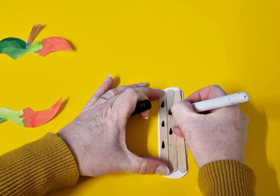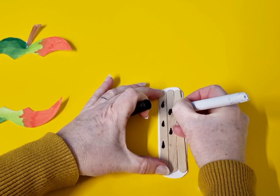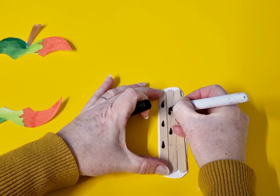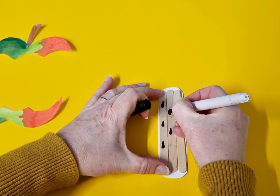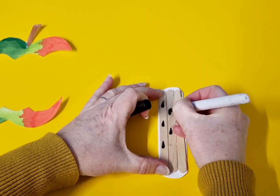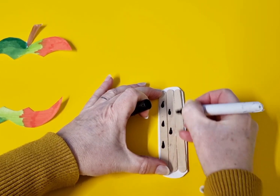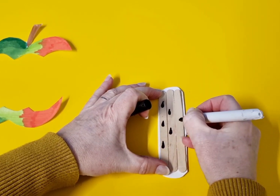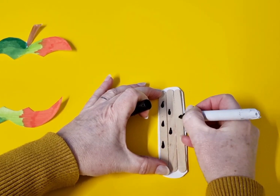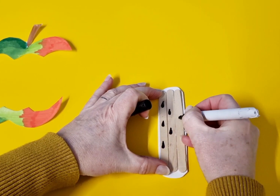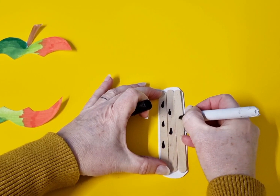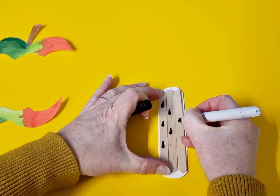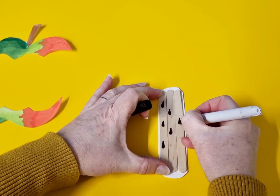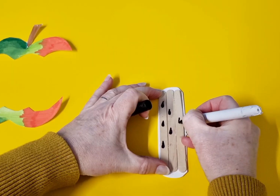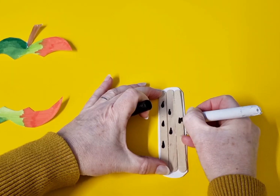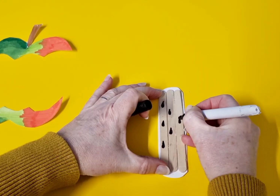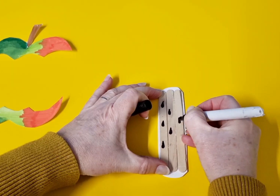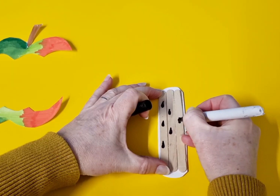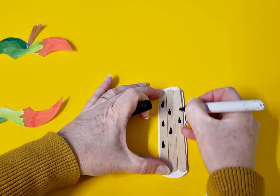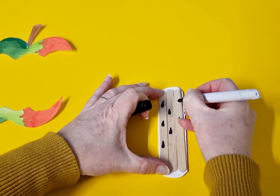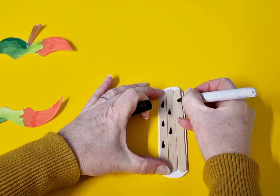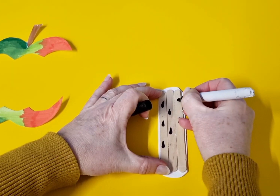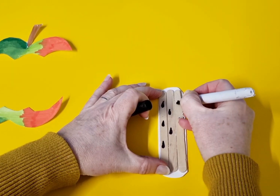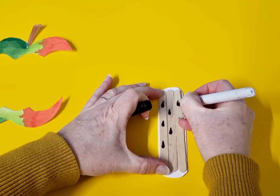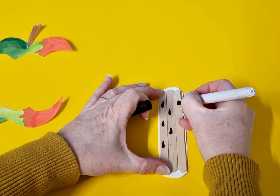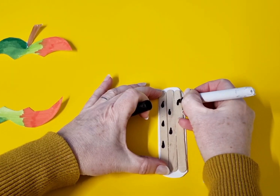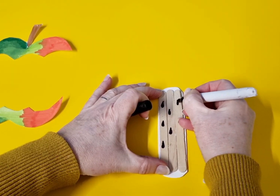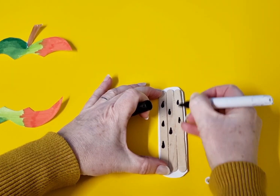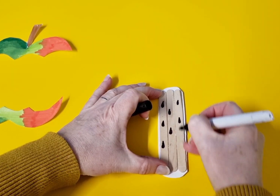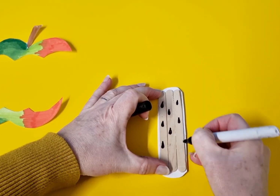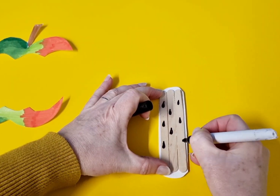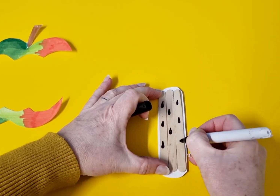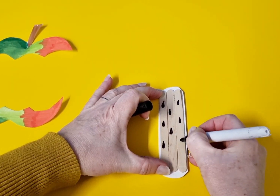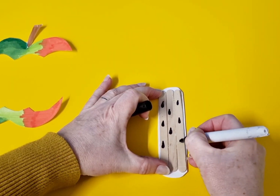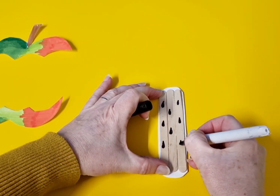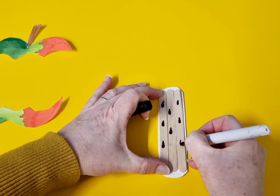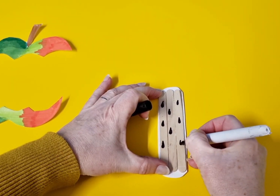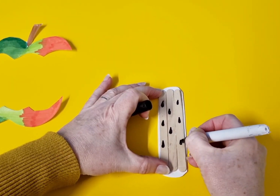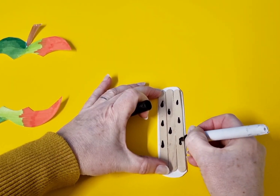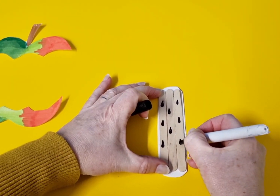fruit. There we go, couple on here, one there and